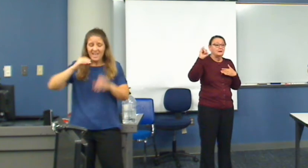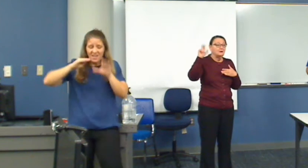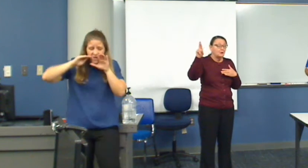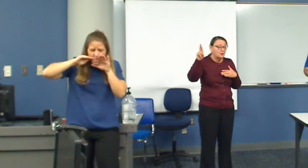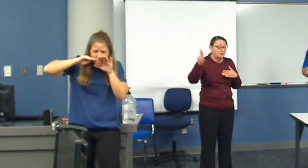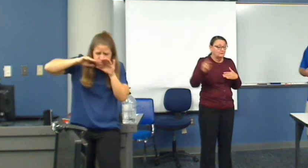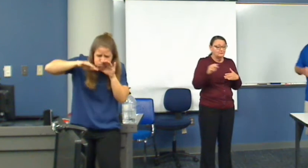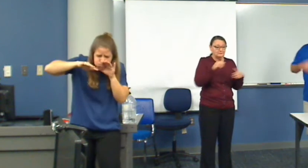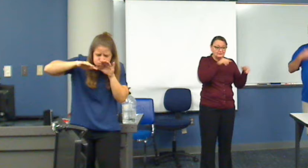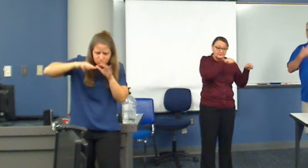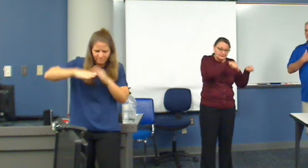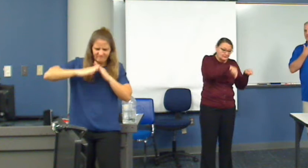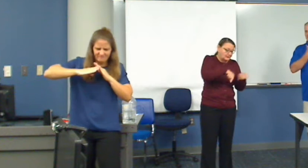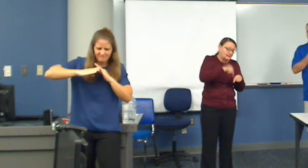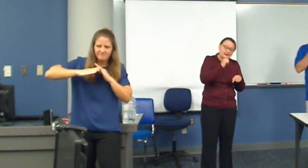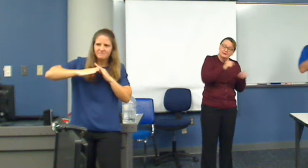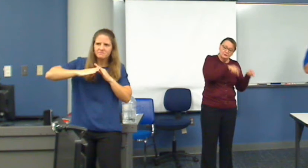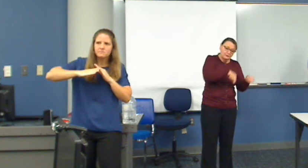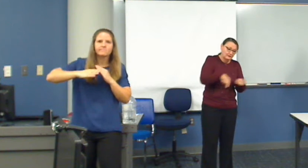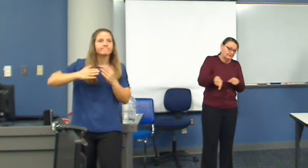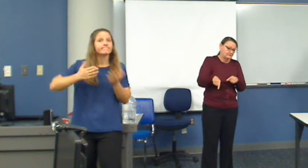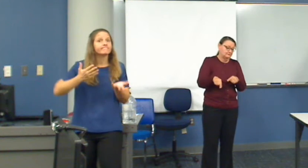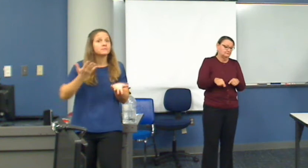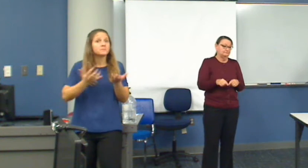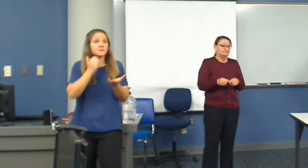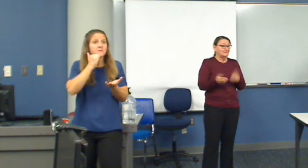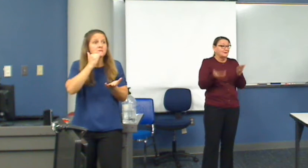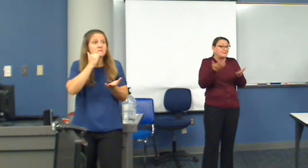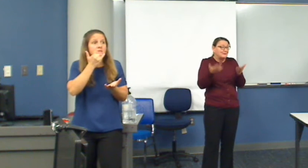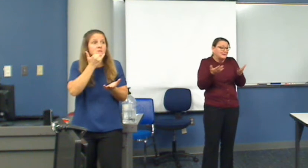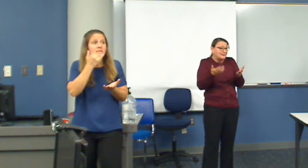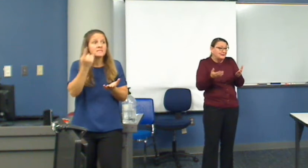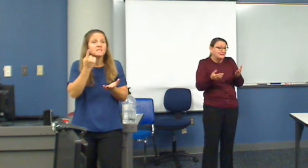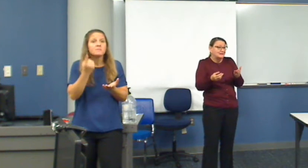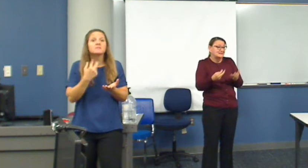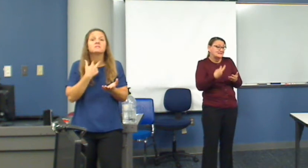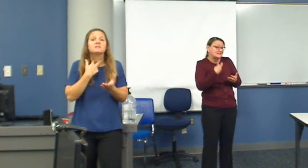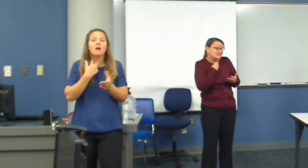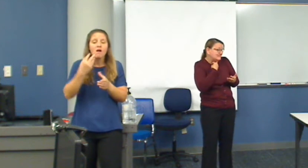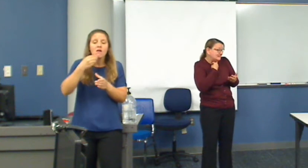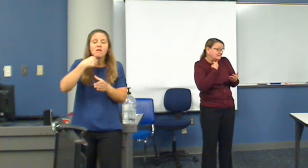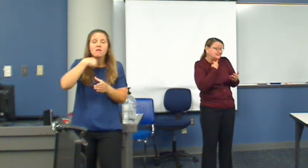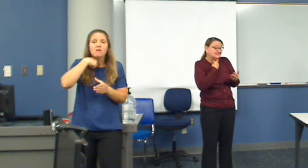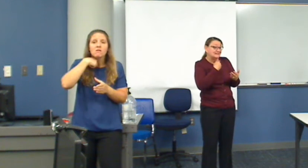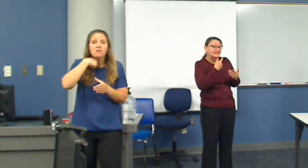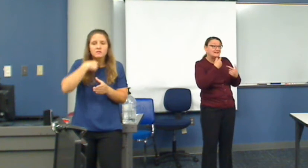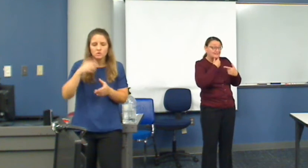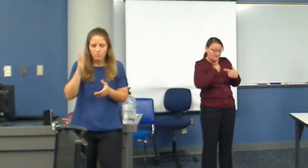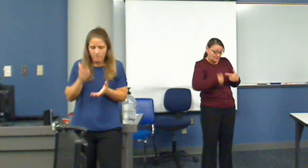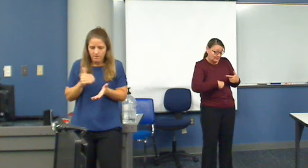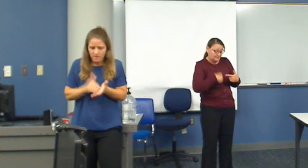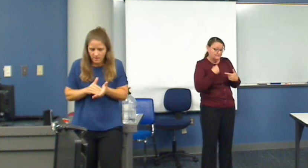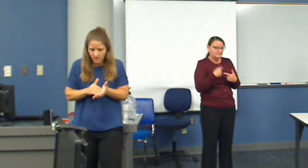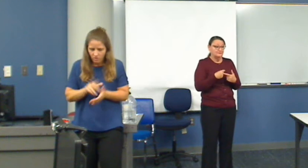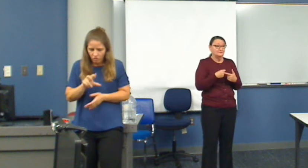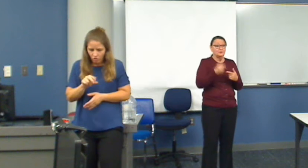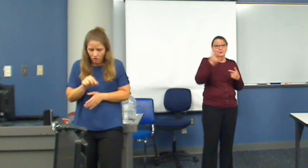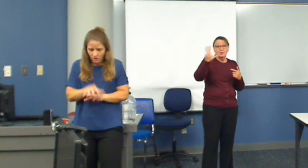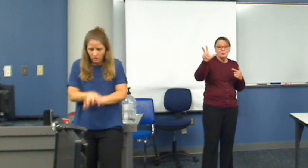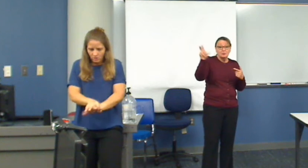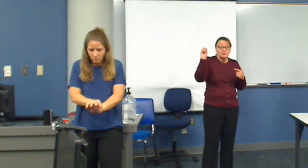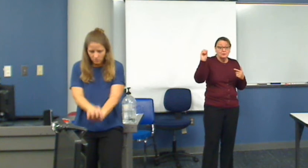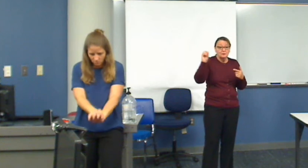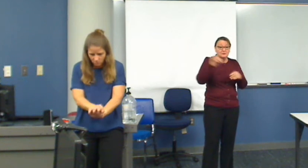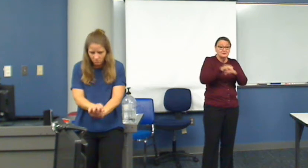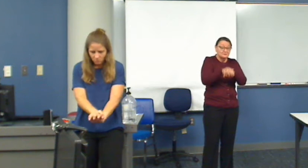in, maybe something's in the airway. Okay? We're going to go back and do another 30 chest compressions. After